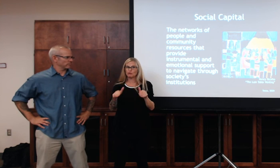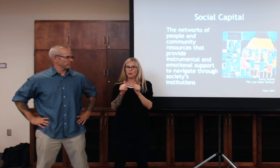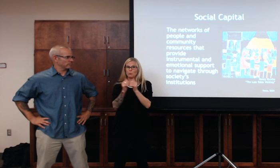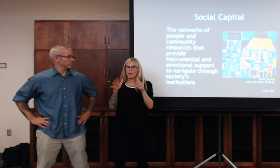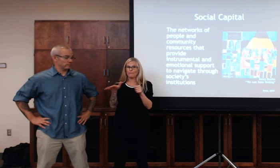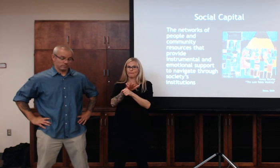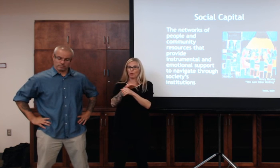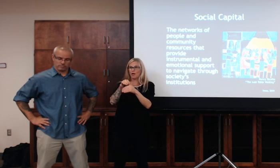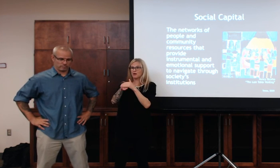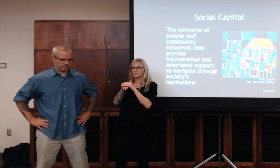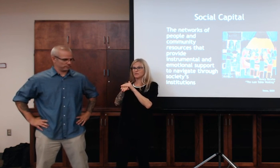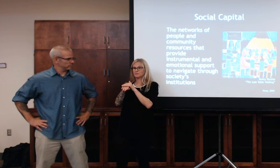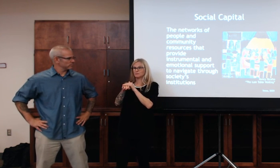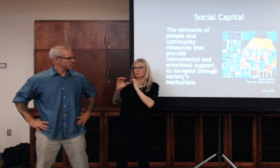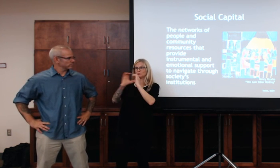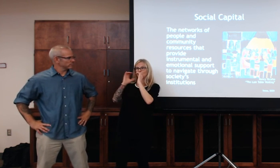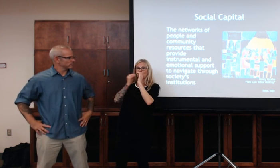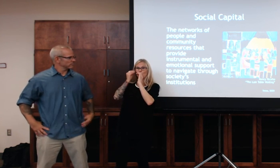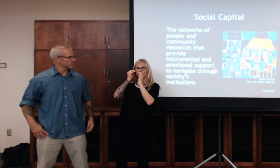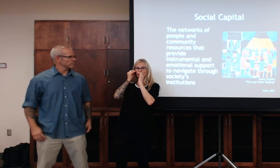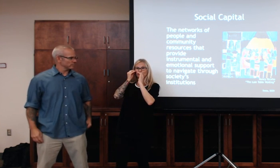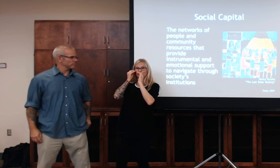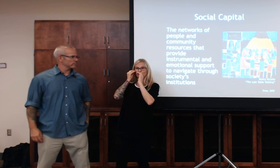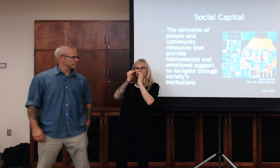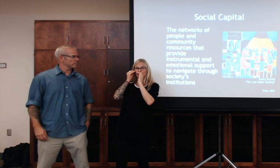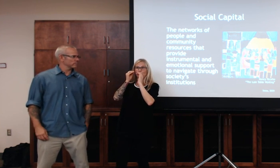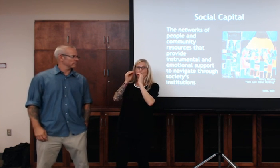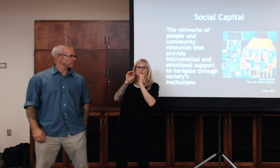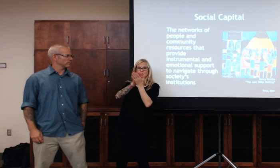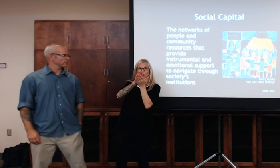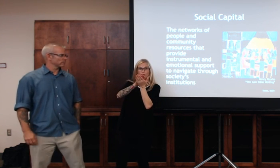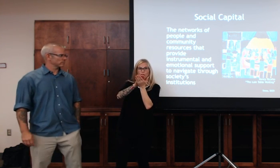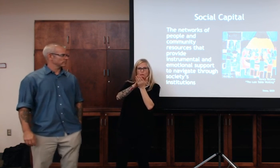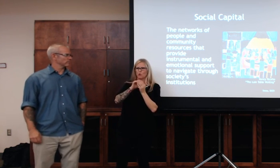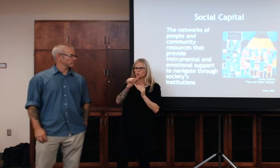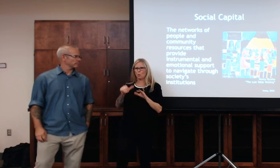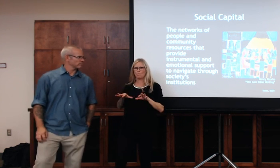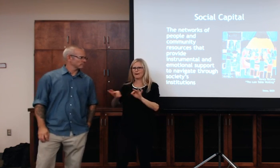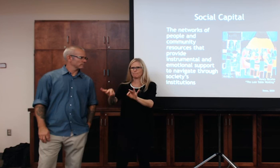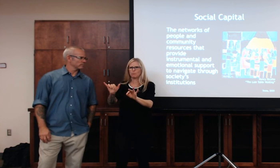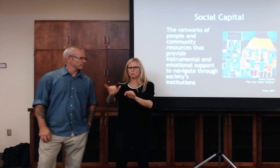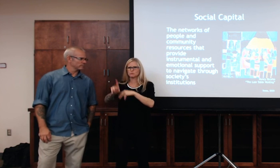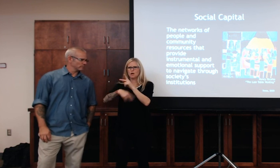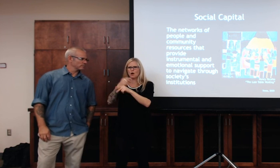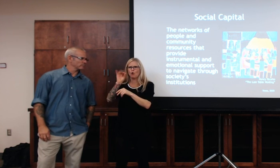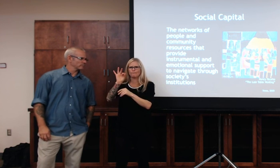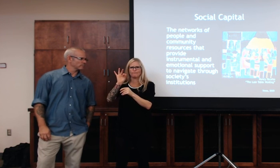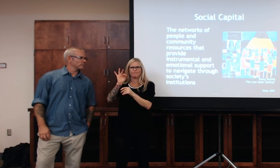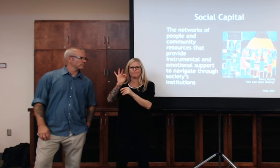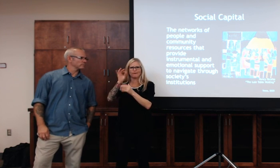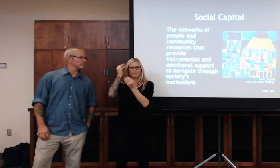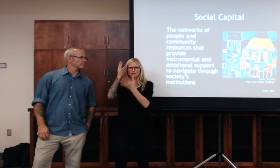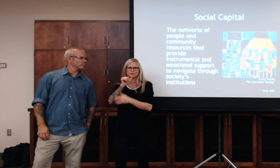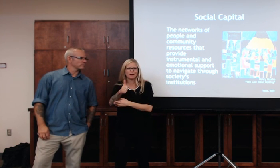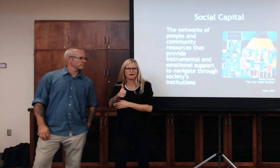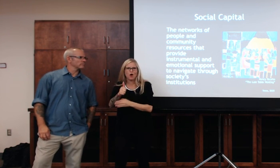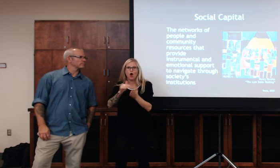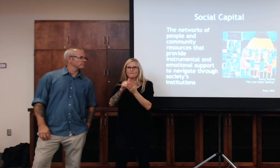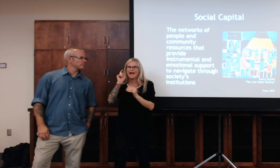children without full access to communication at home and school don't acquire that type of information.